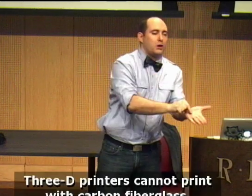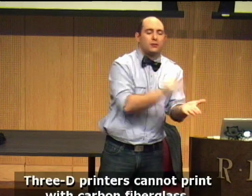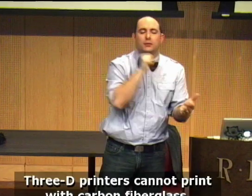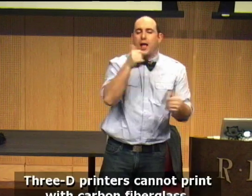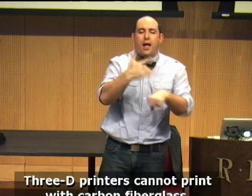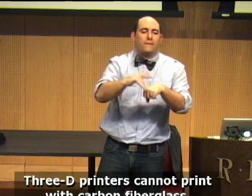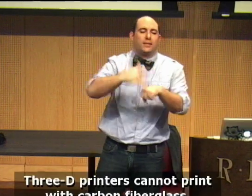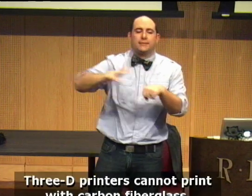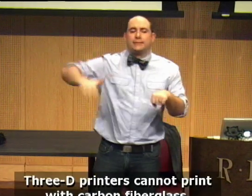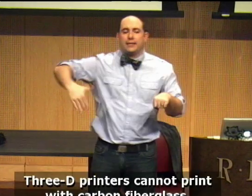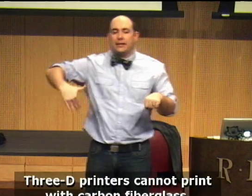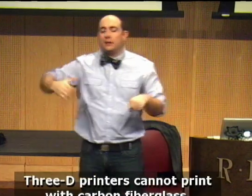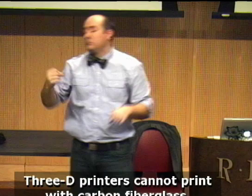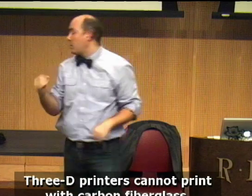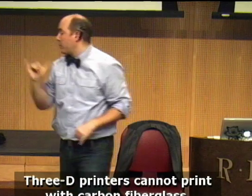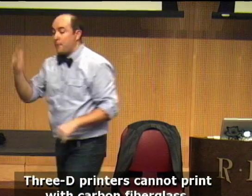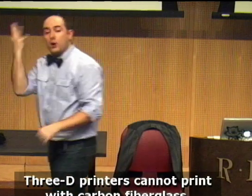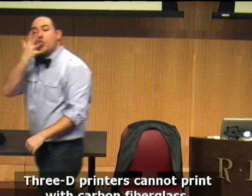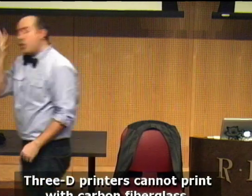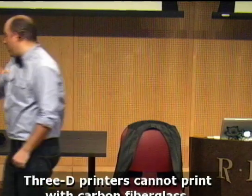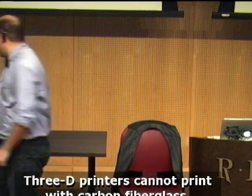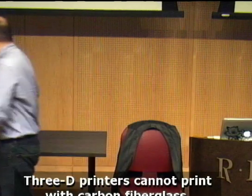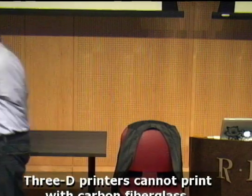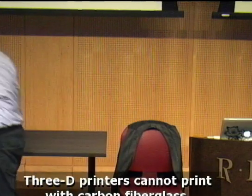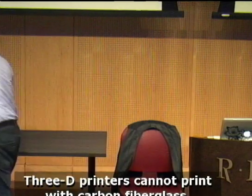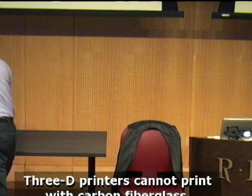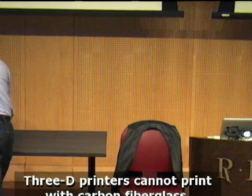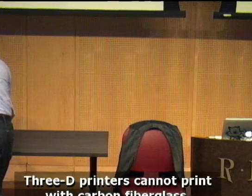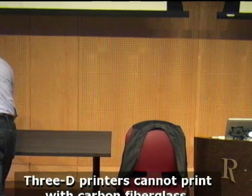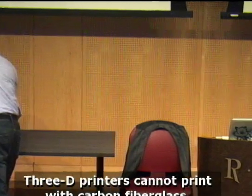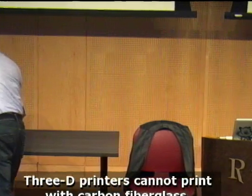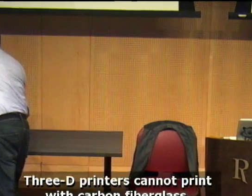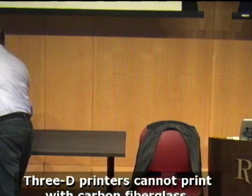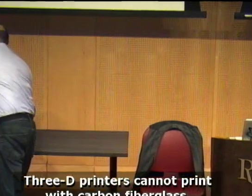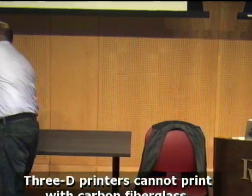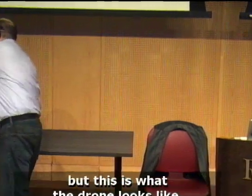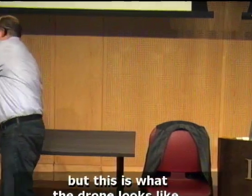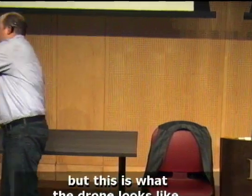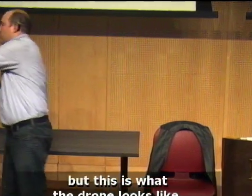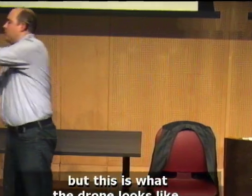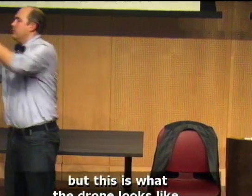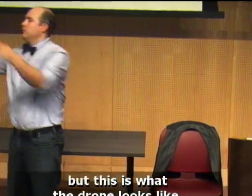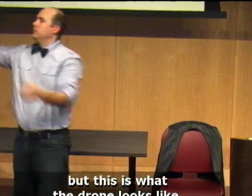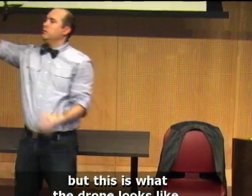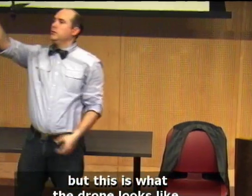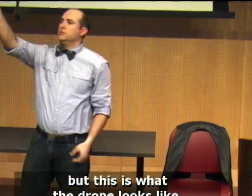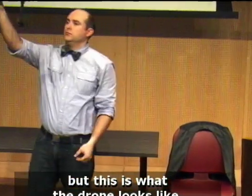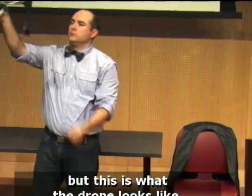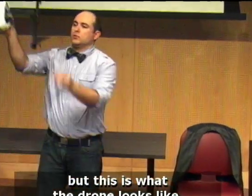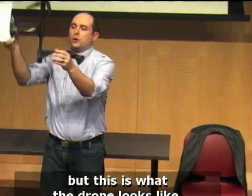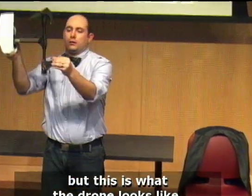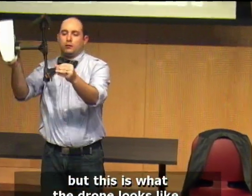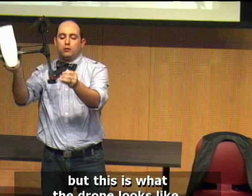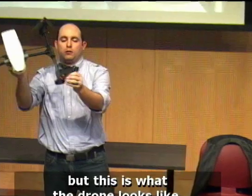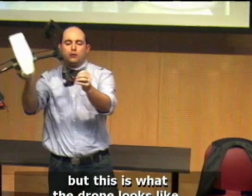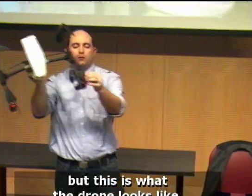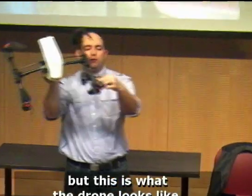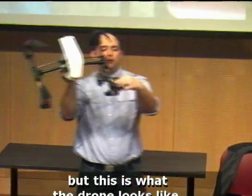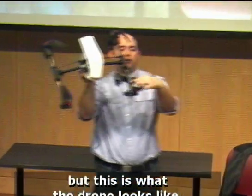3D printers cannot print with carbon fiberglass, but this is what the drone looks like, made